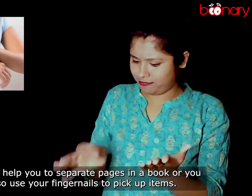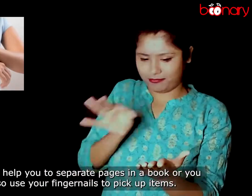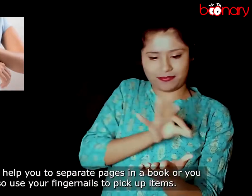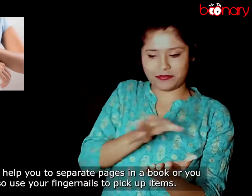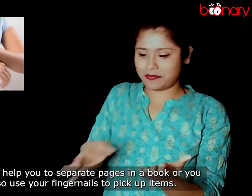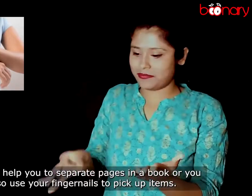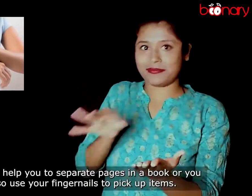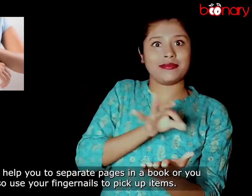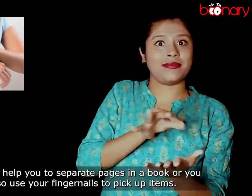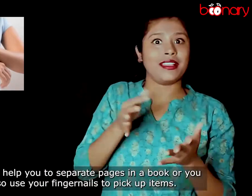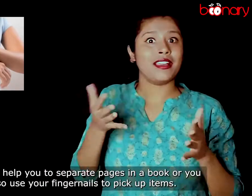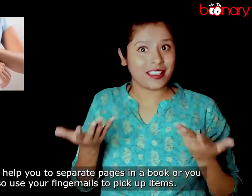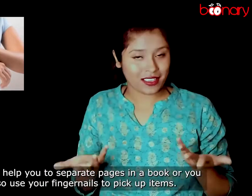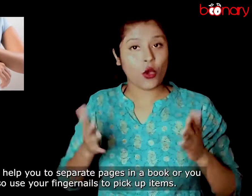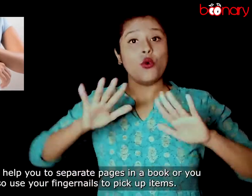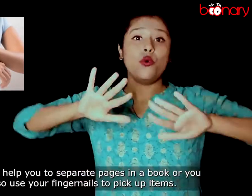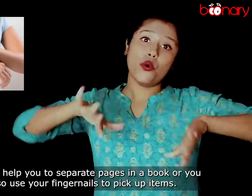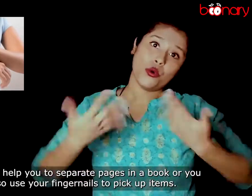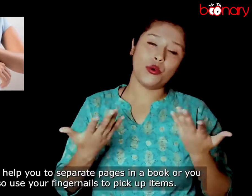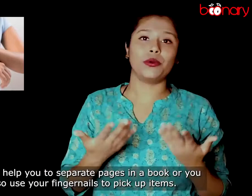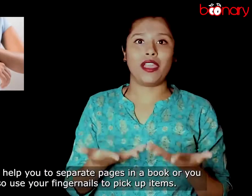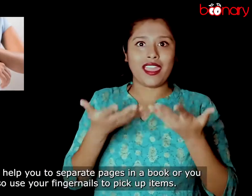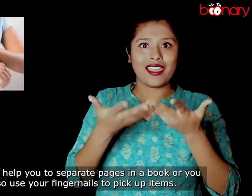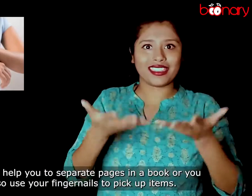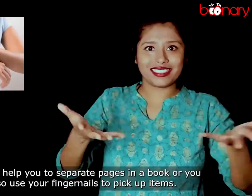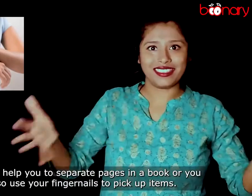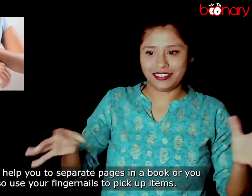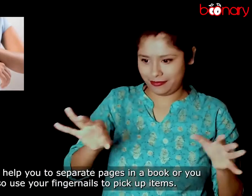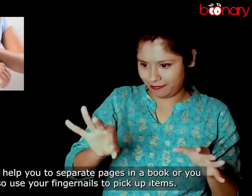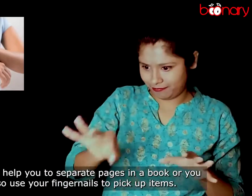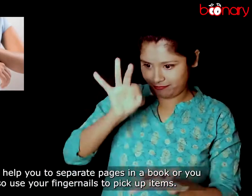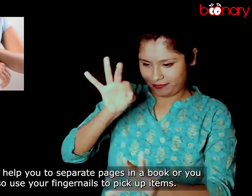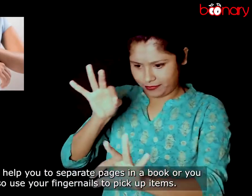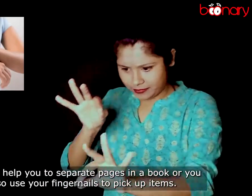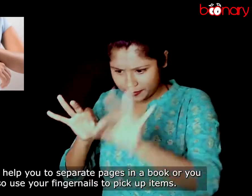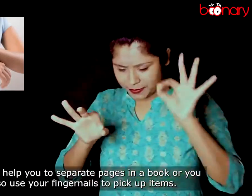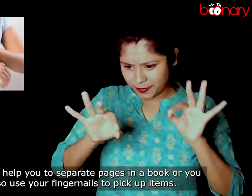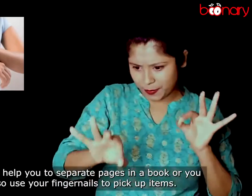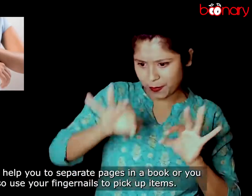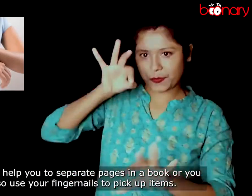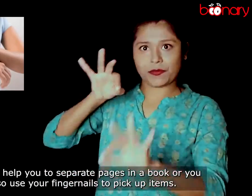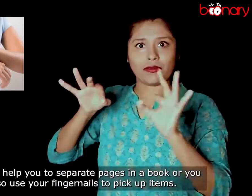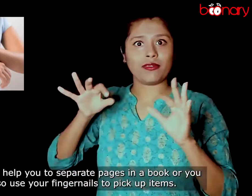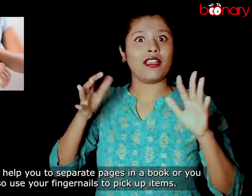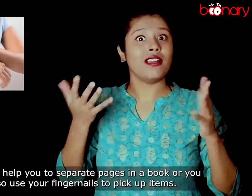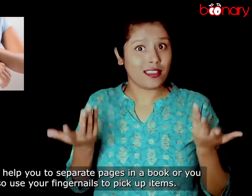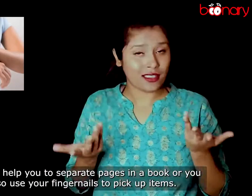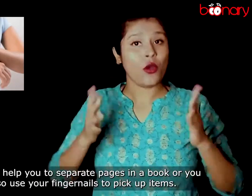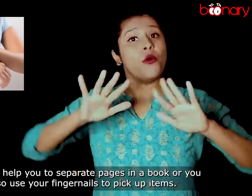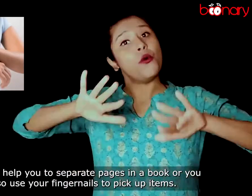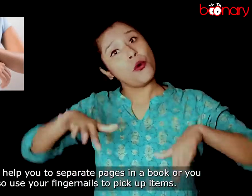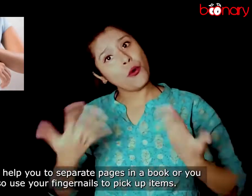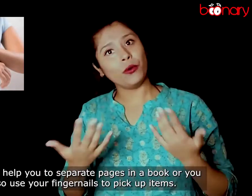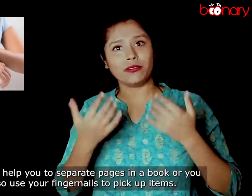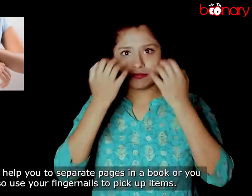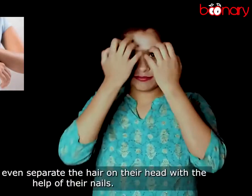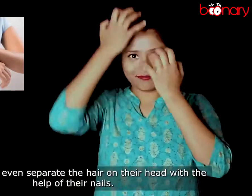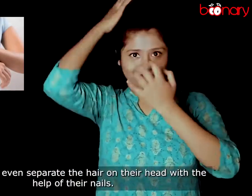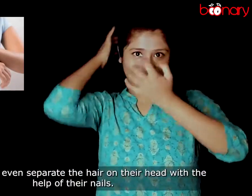to separate pages in a book, or you can also use your fingernails to pick up items. A person can